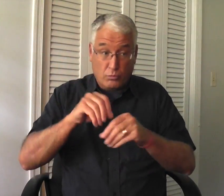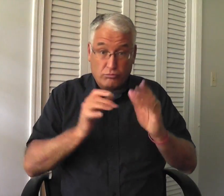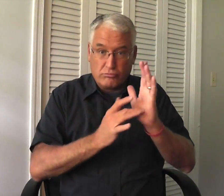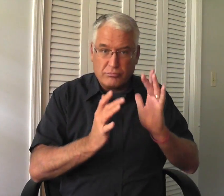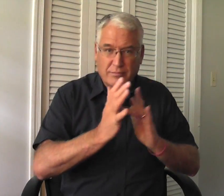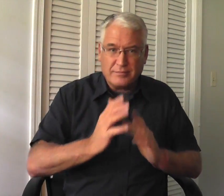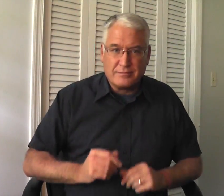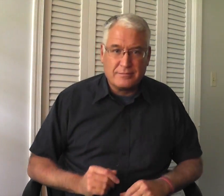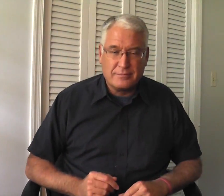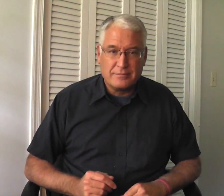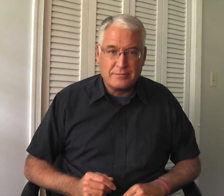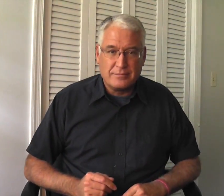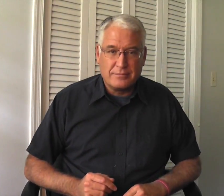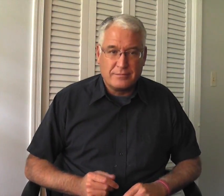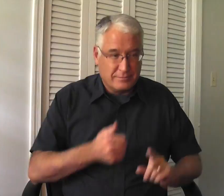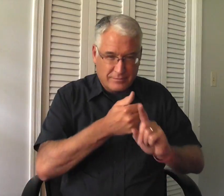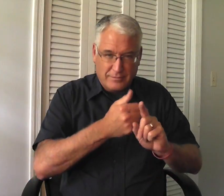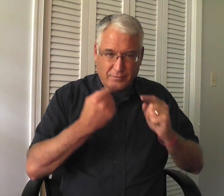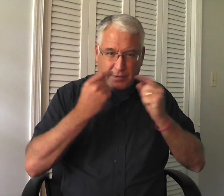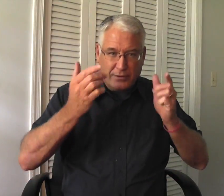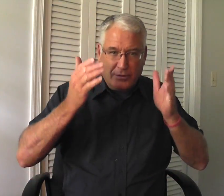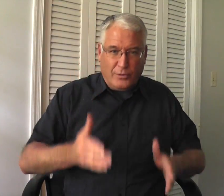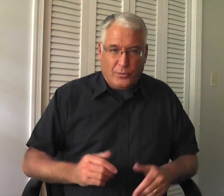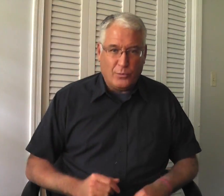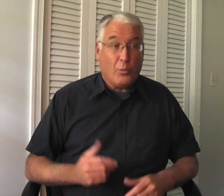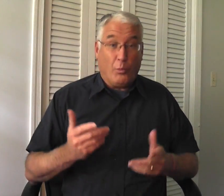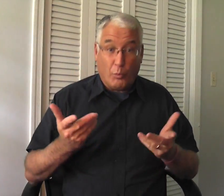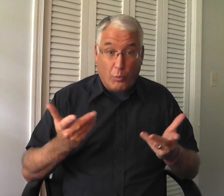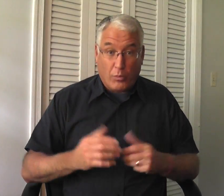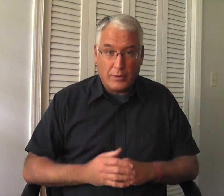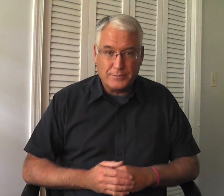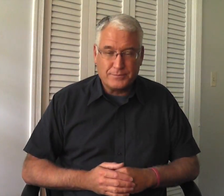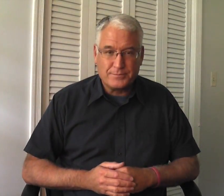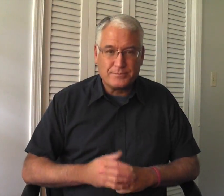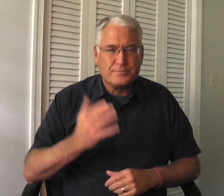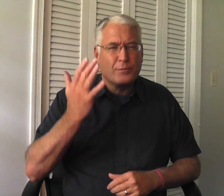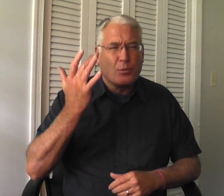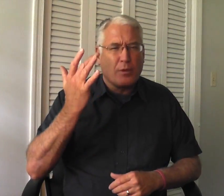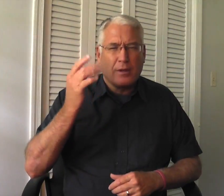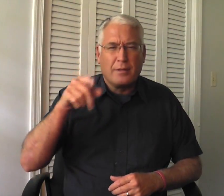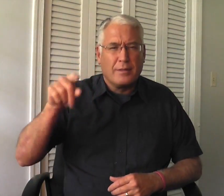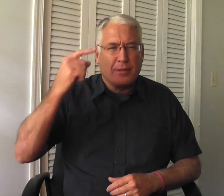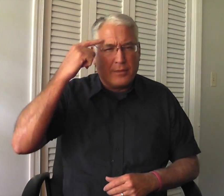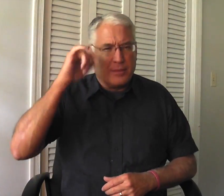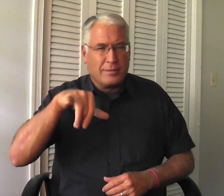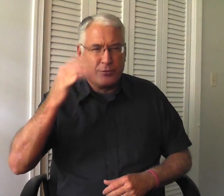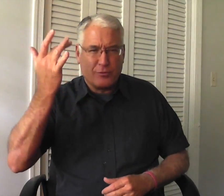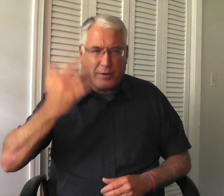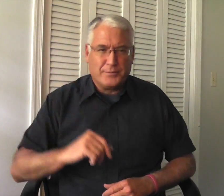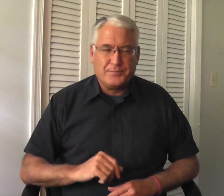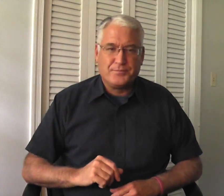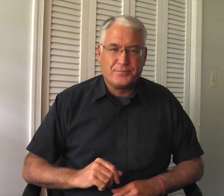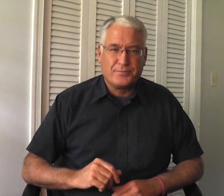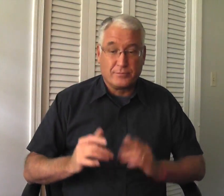as sinners, including Jesus. Jesus a sinner? Wow. Why did they do that?